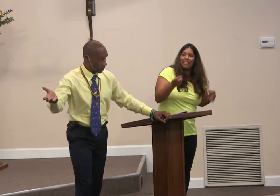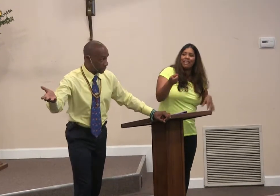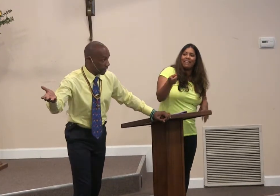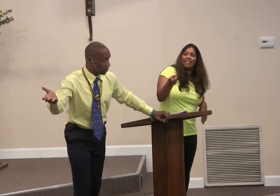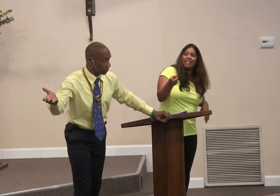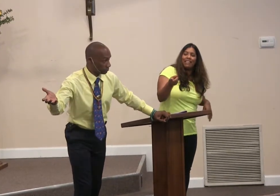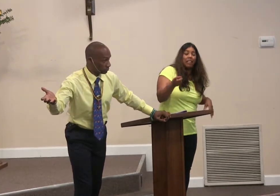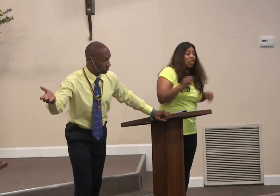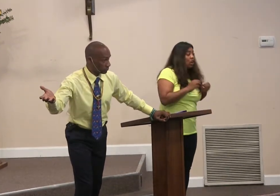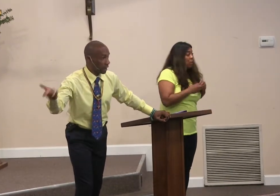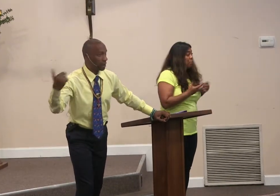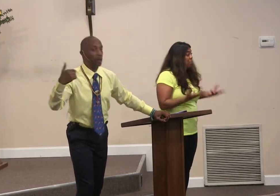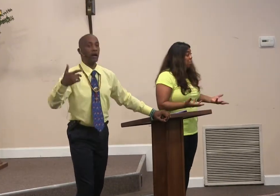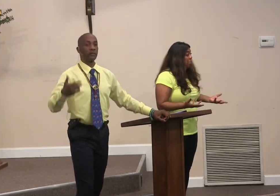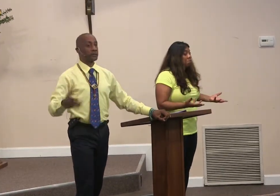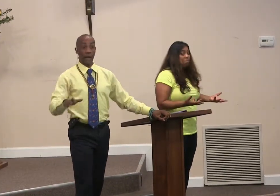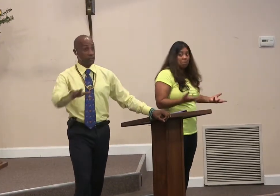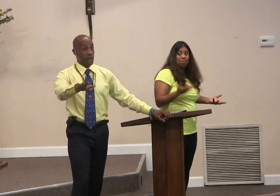What's the number?